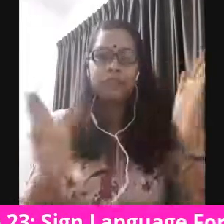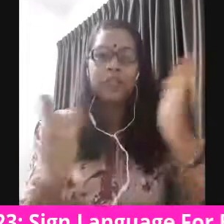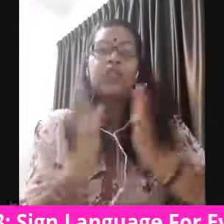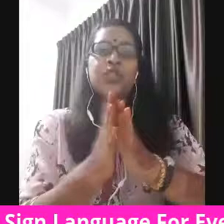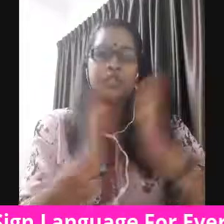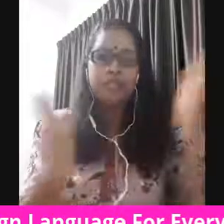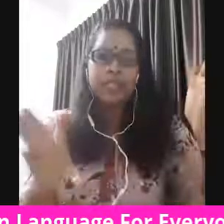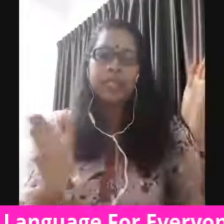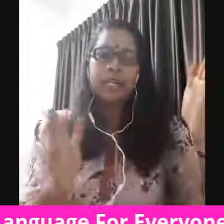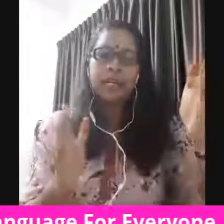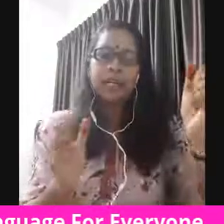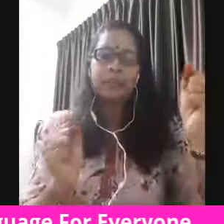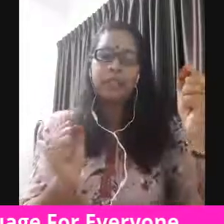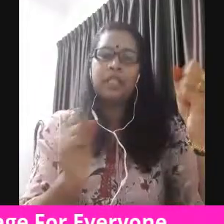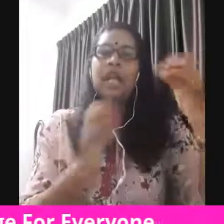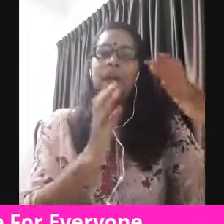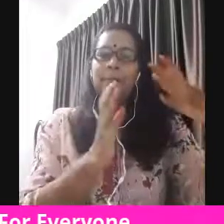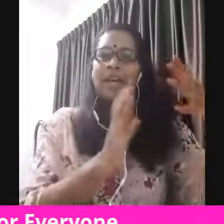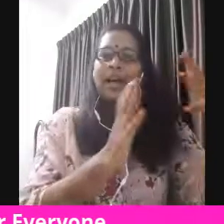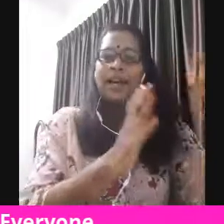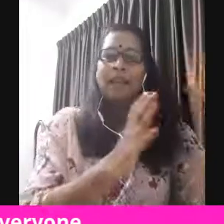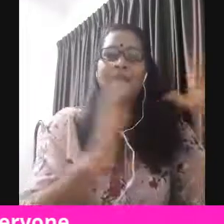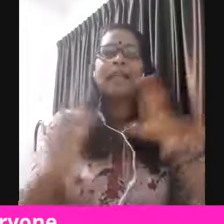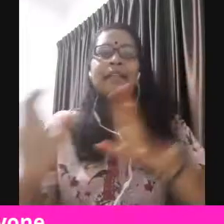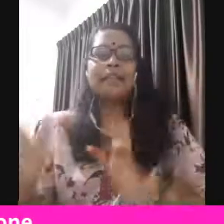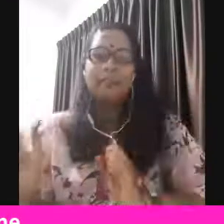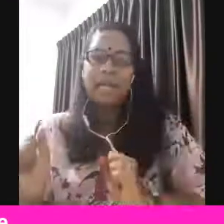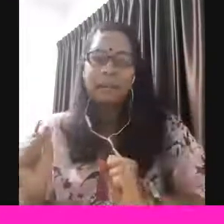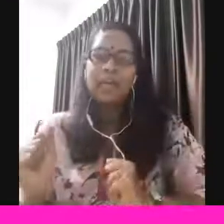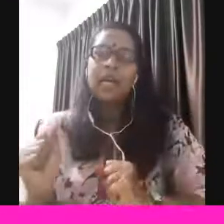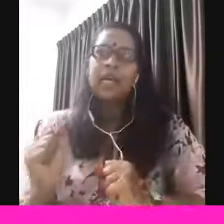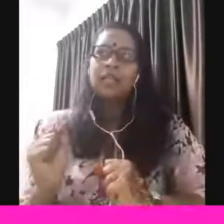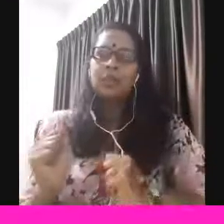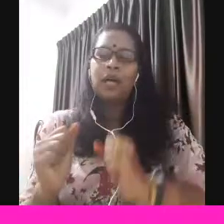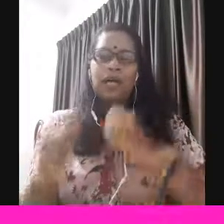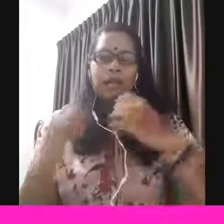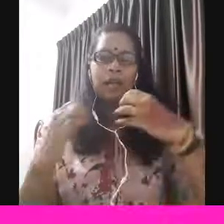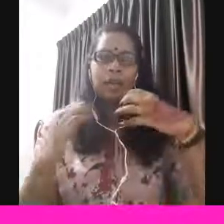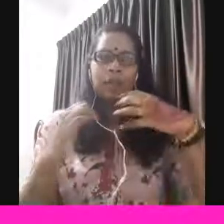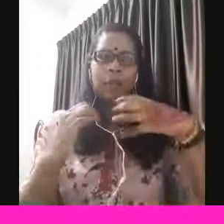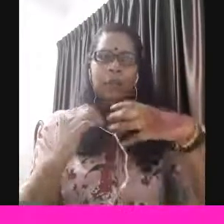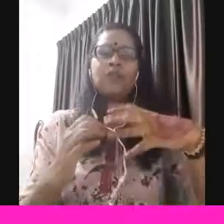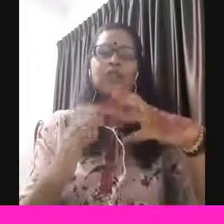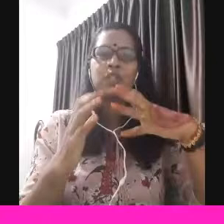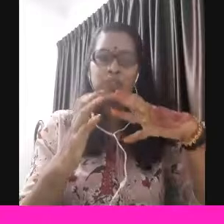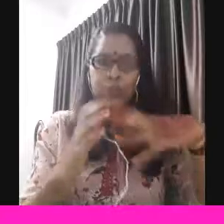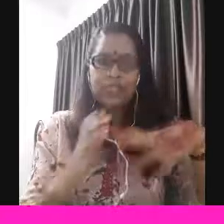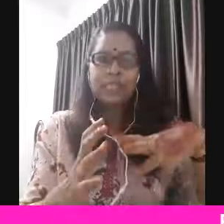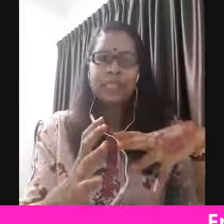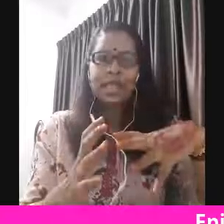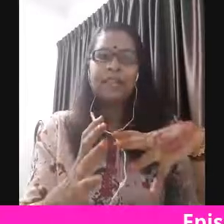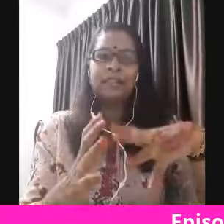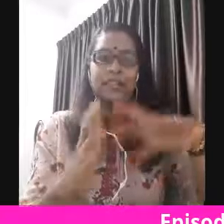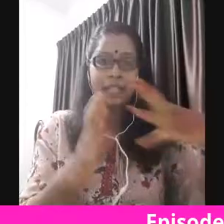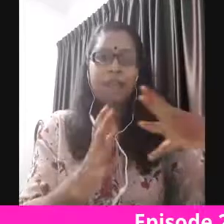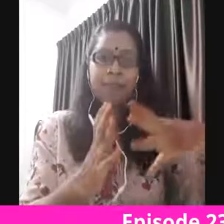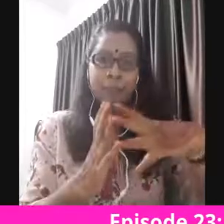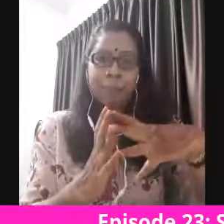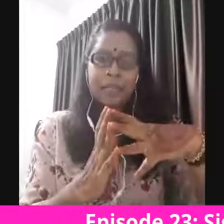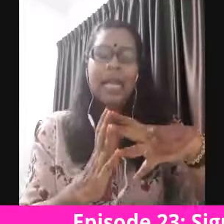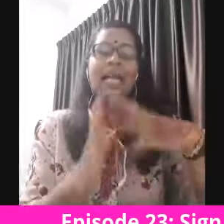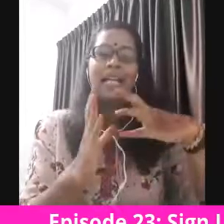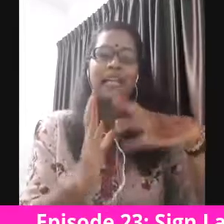got huge difference between BIM and KTBM. So, and most of Mm-hmm. the students and